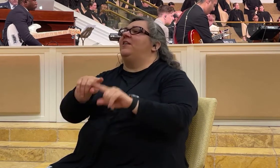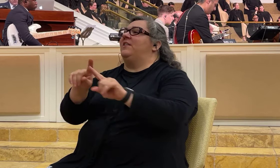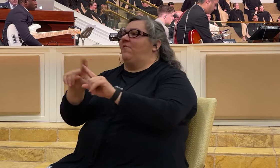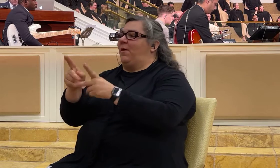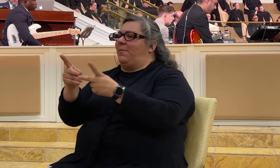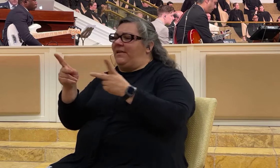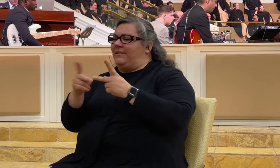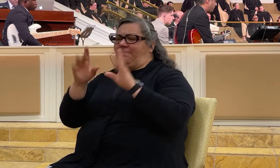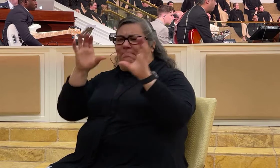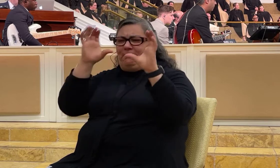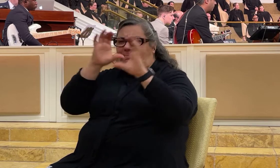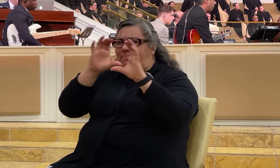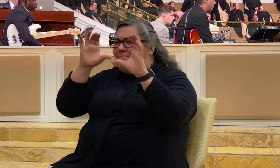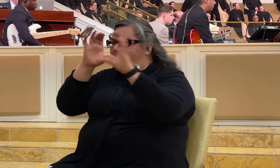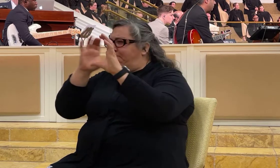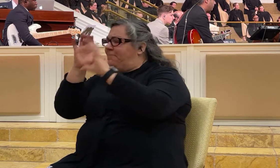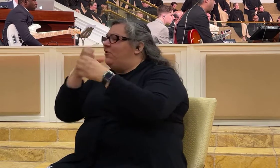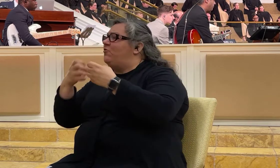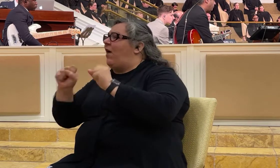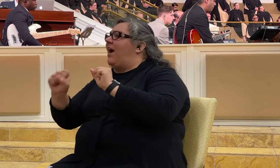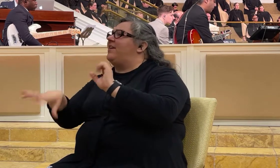to find